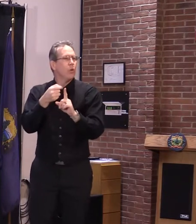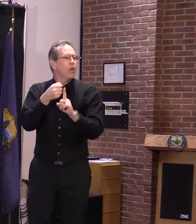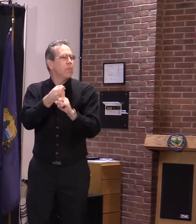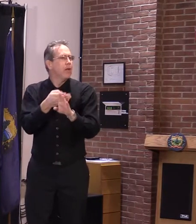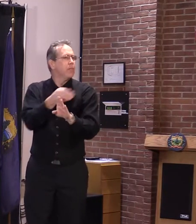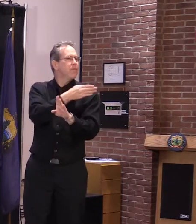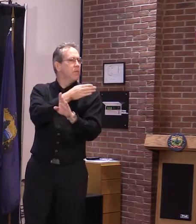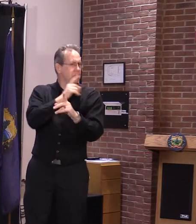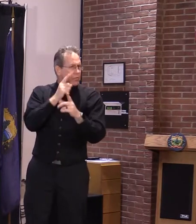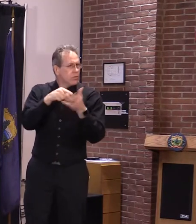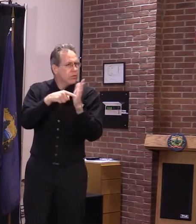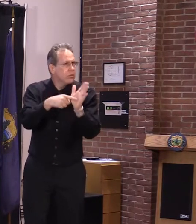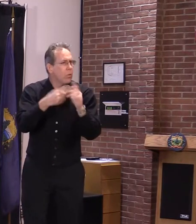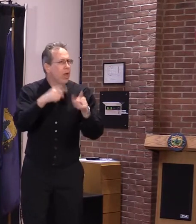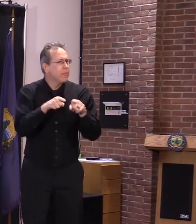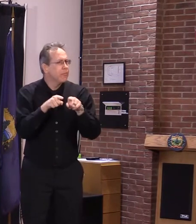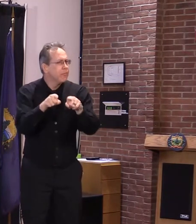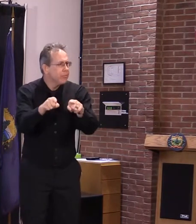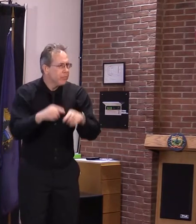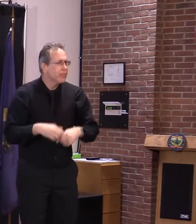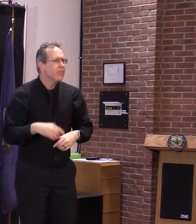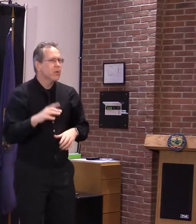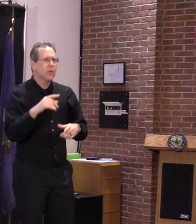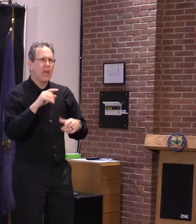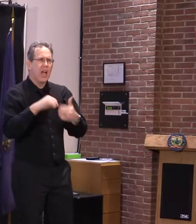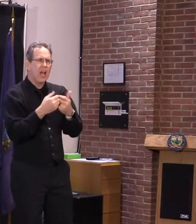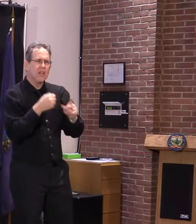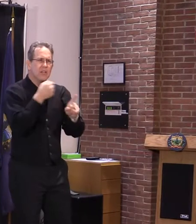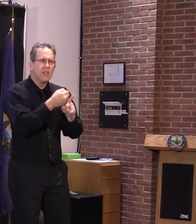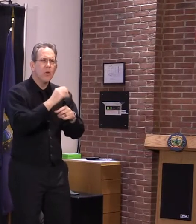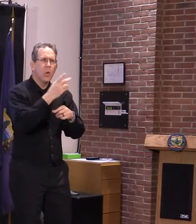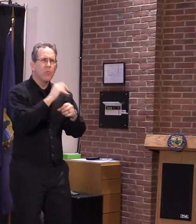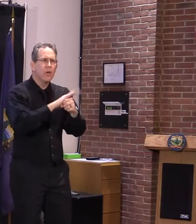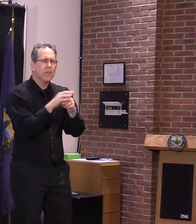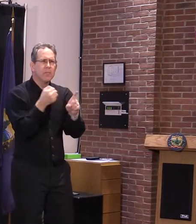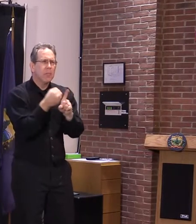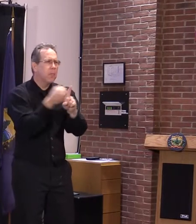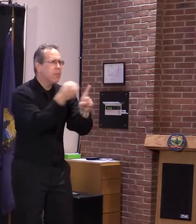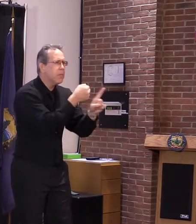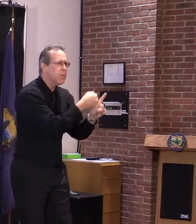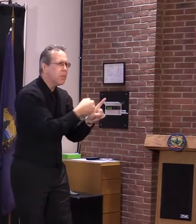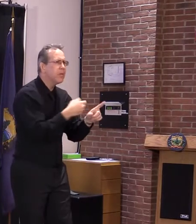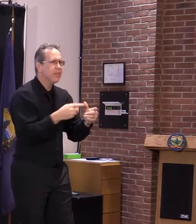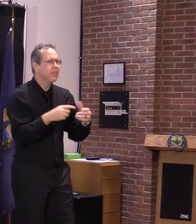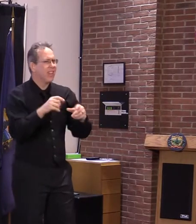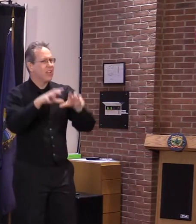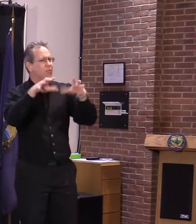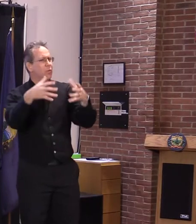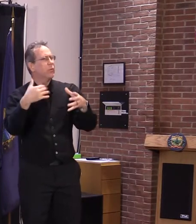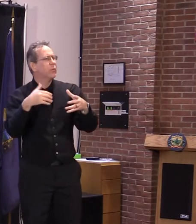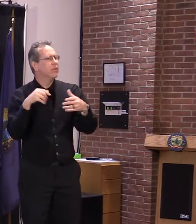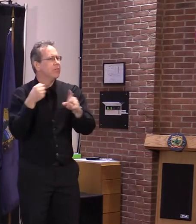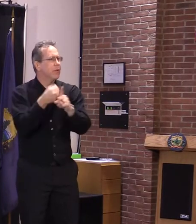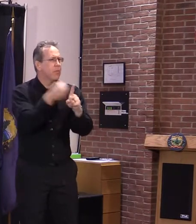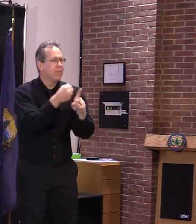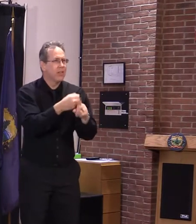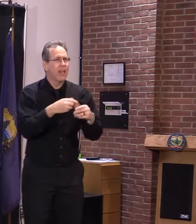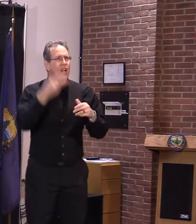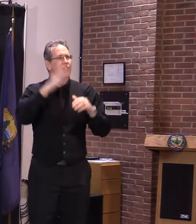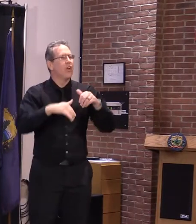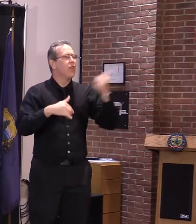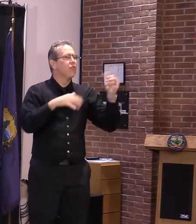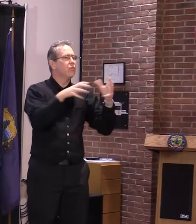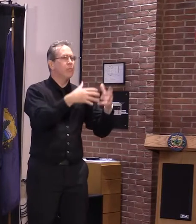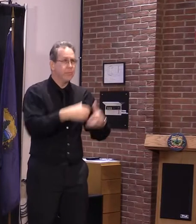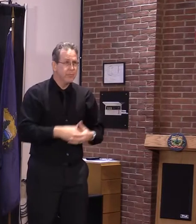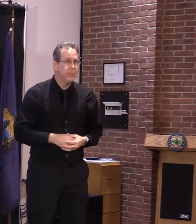impact was also more significant in terms of their case counts on a per capita basis got higher than Vermont, and they saw more case counts than Vermont.